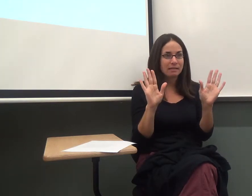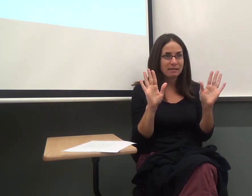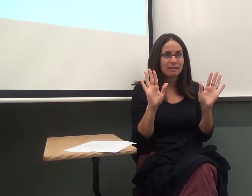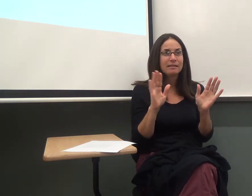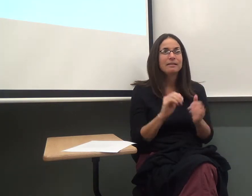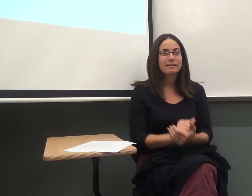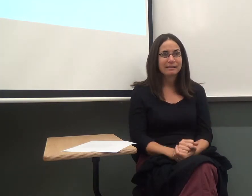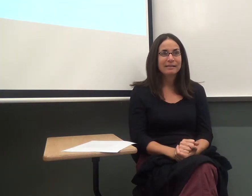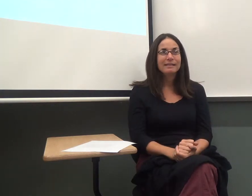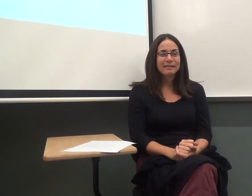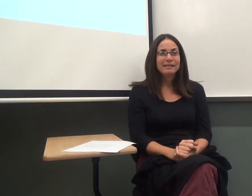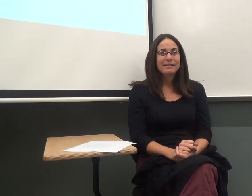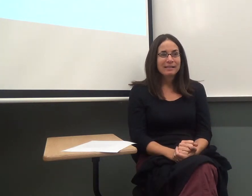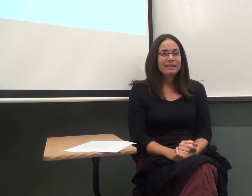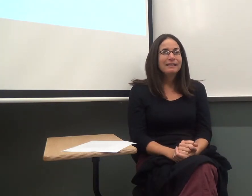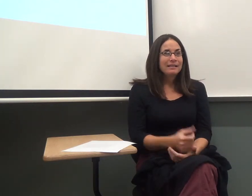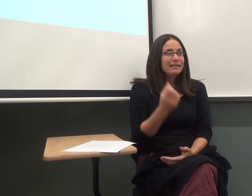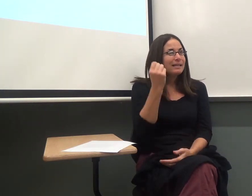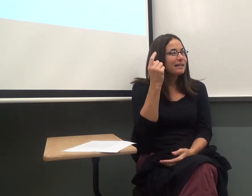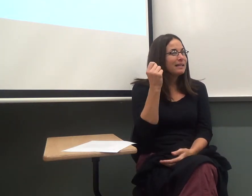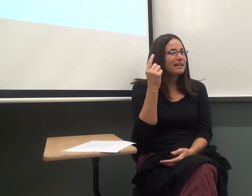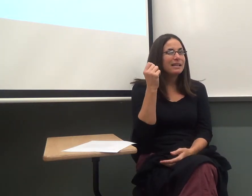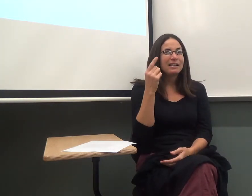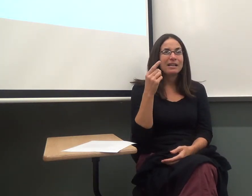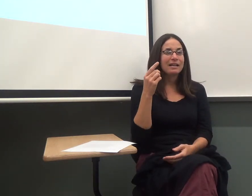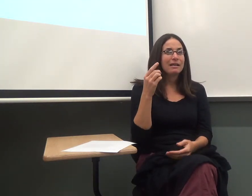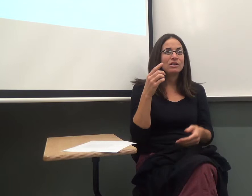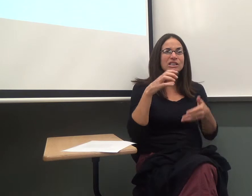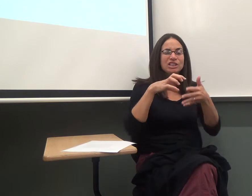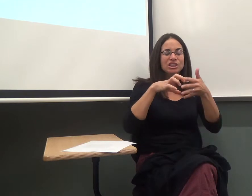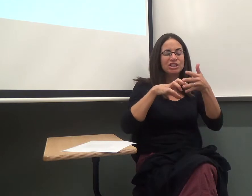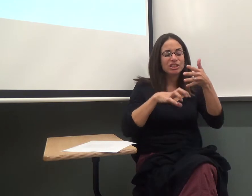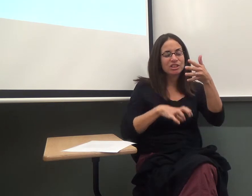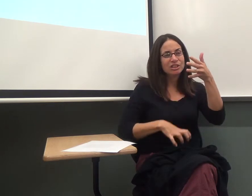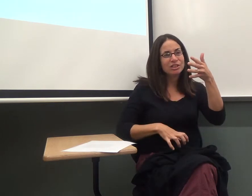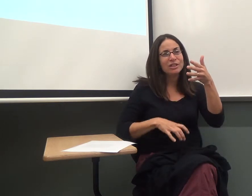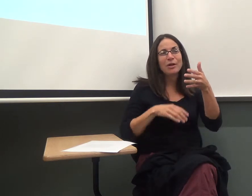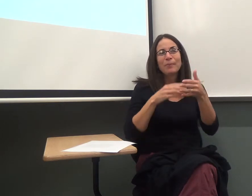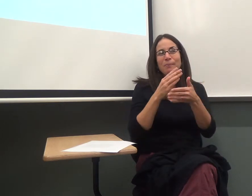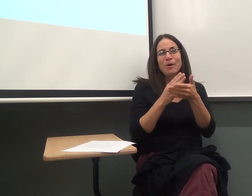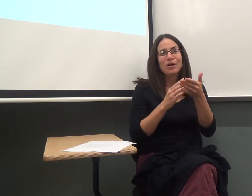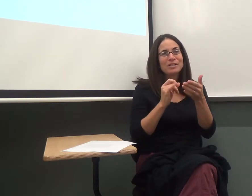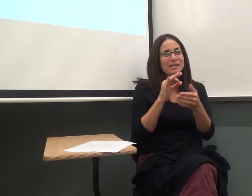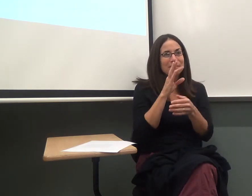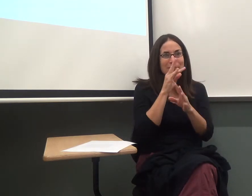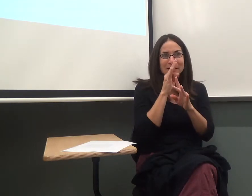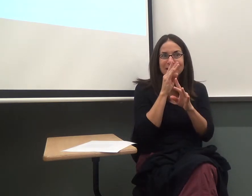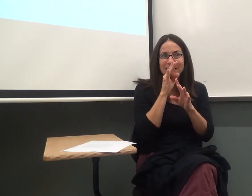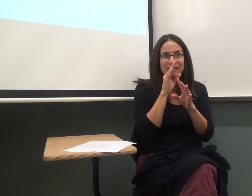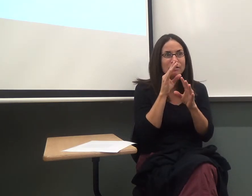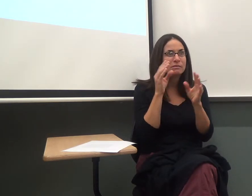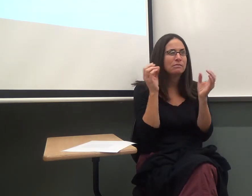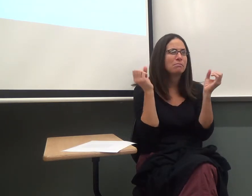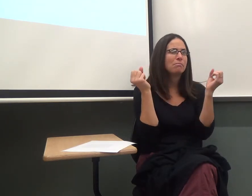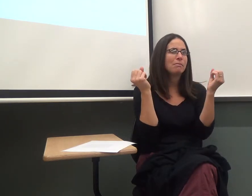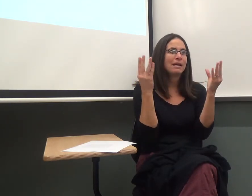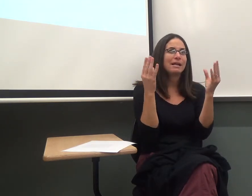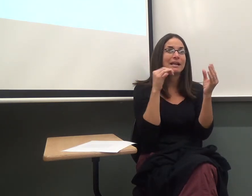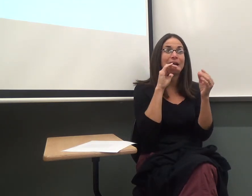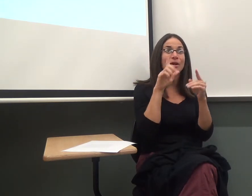about all of the, I mean, there are a ton, there are so many parts of speech I could teach you, and I could show you all the different verb tenses and all these crazy things. I want